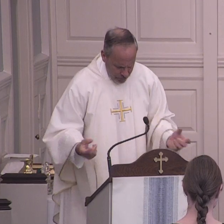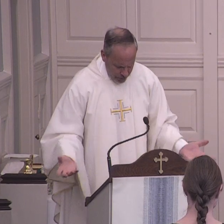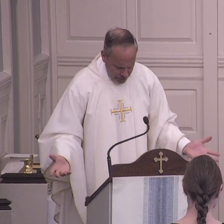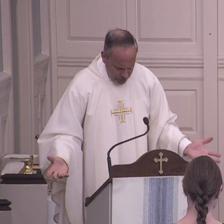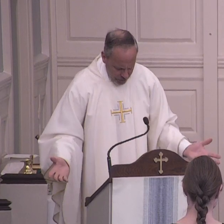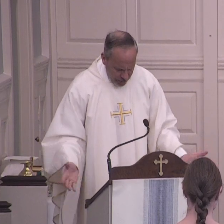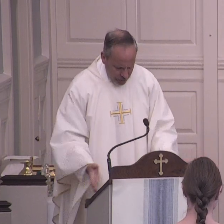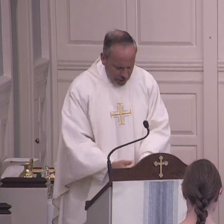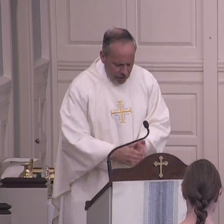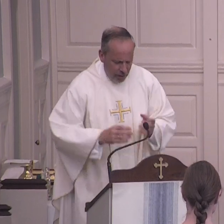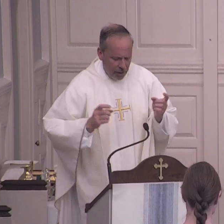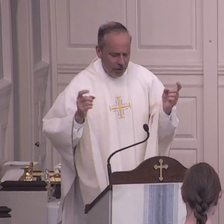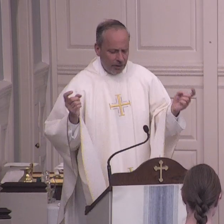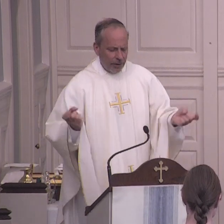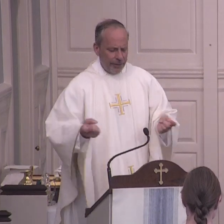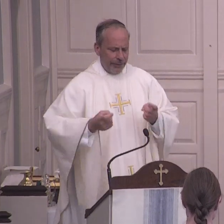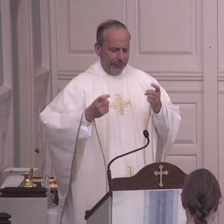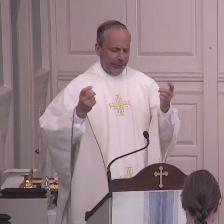Alleluia,